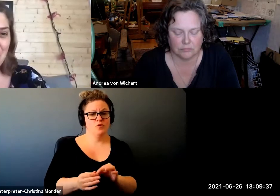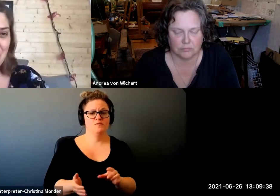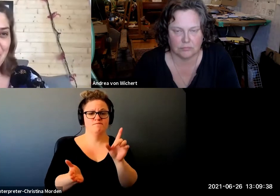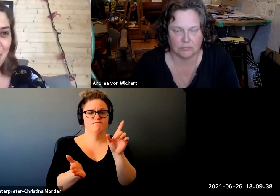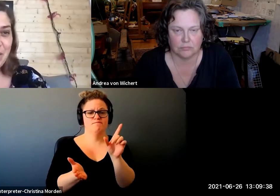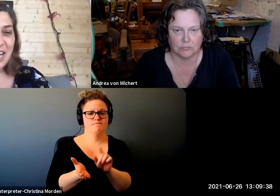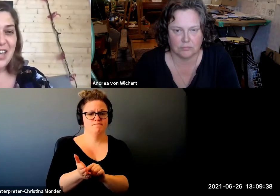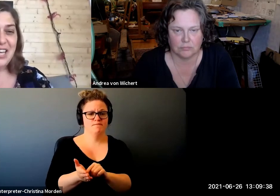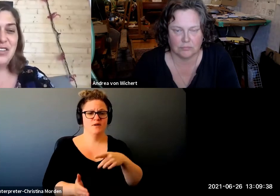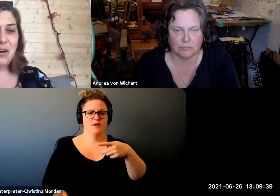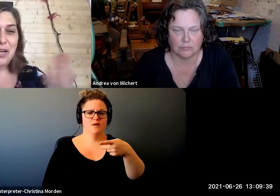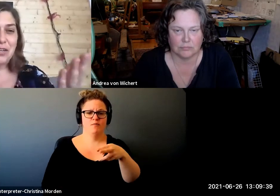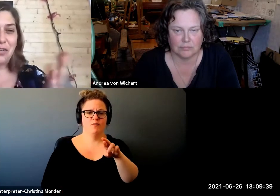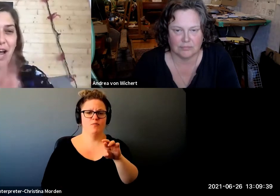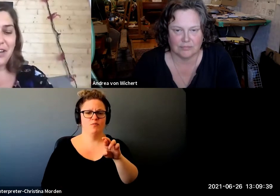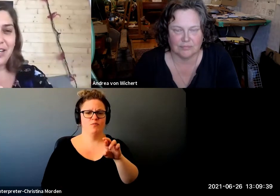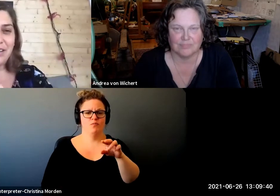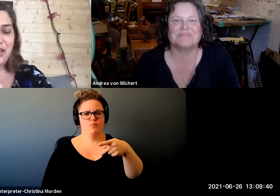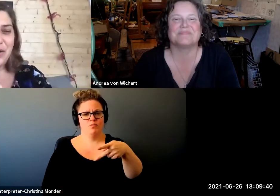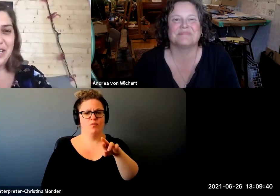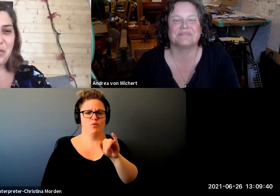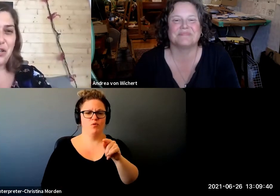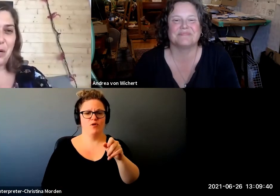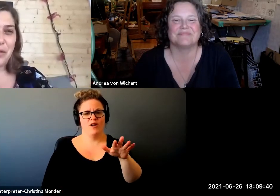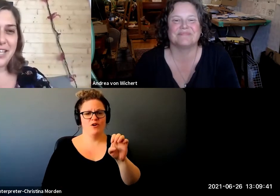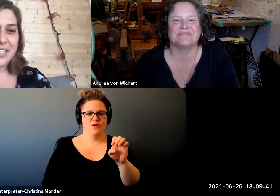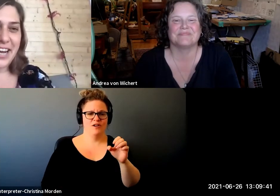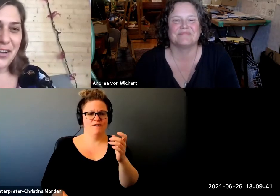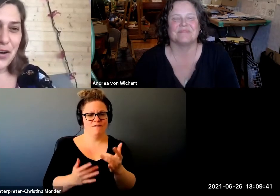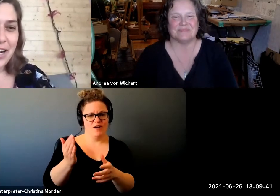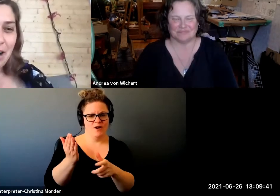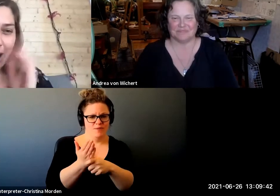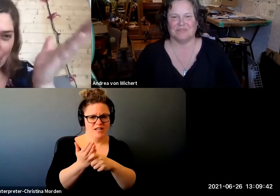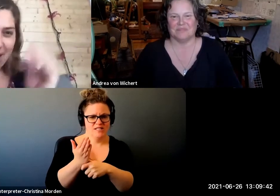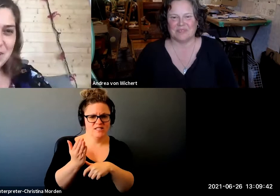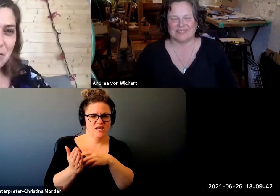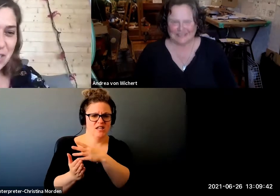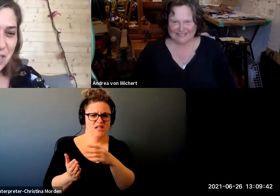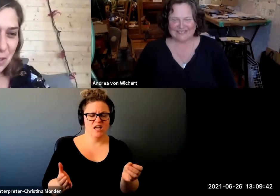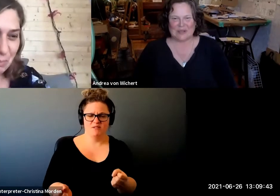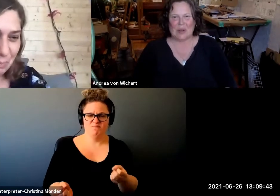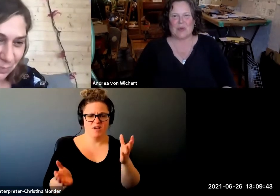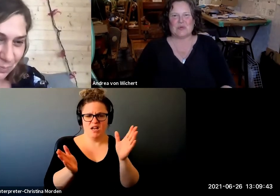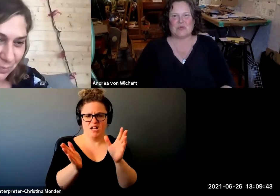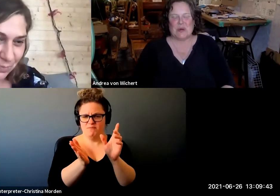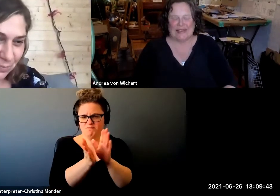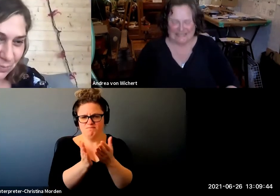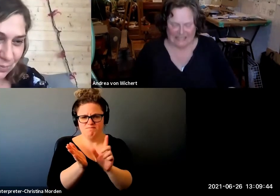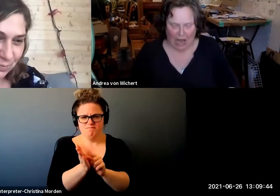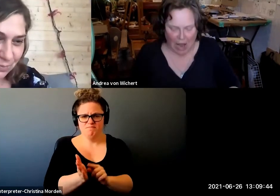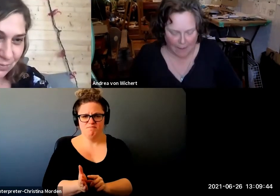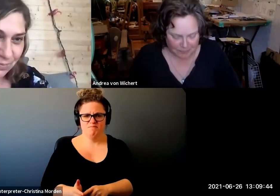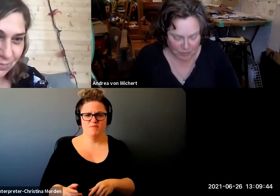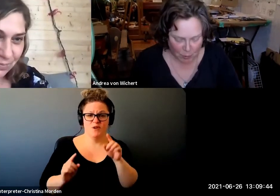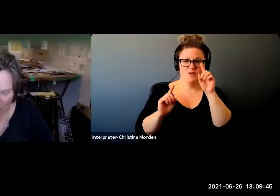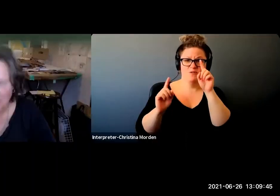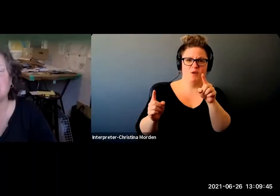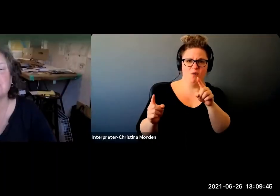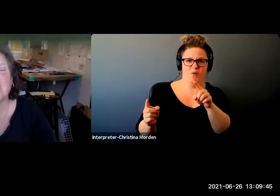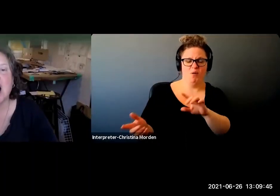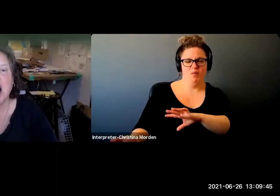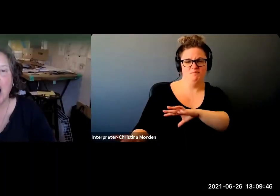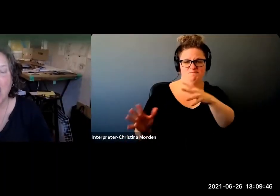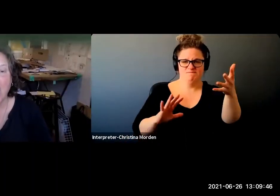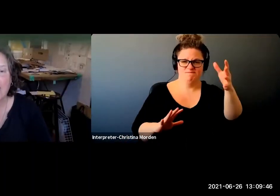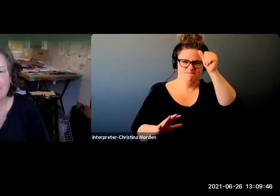of Manitoba. Thank you so much for doing this workshop with us today, Andrea. I'll pass it over to you. Great, no